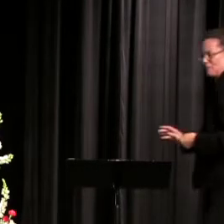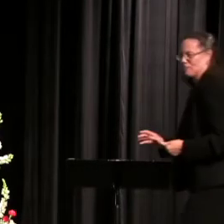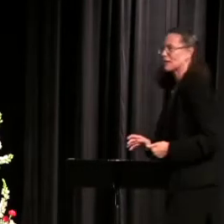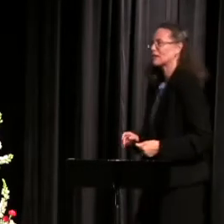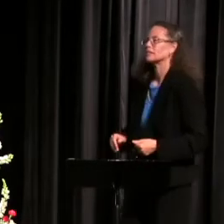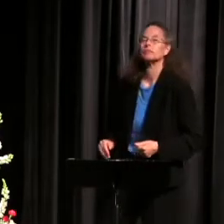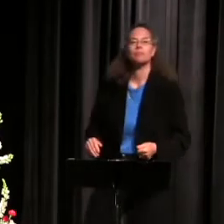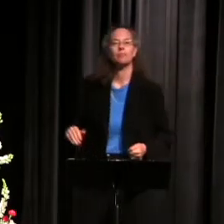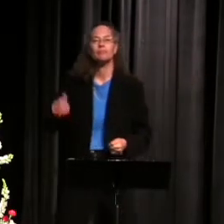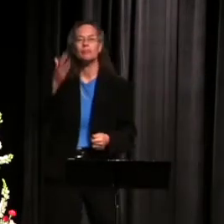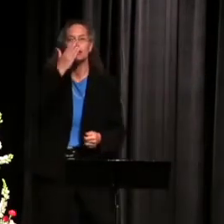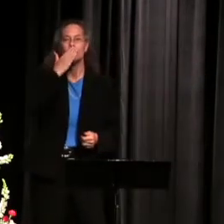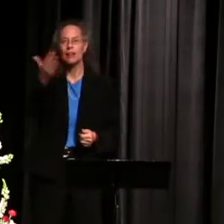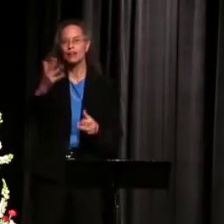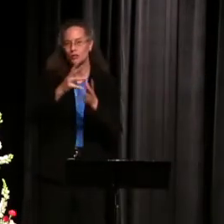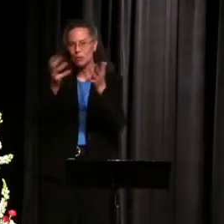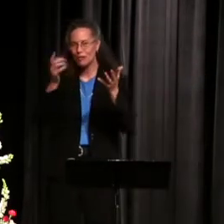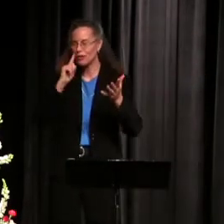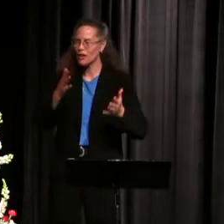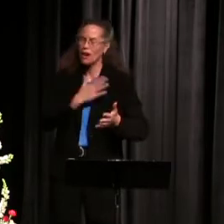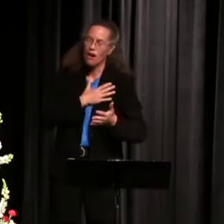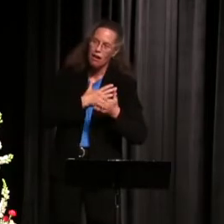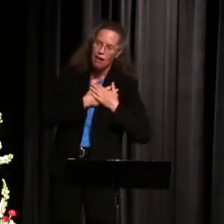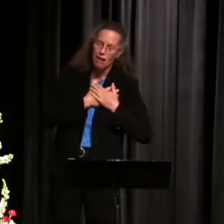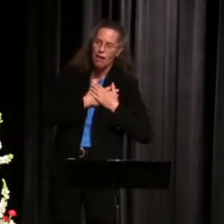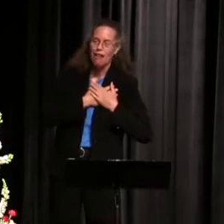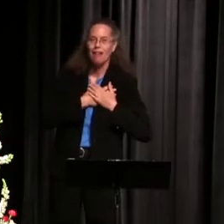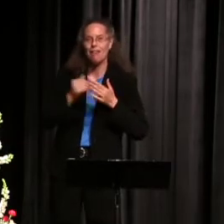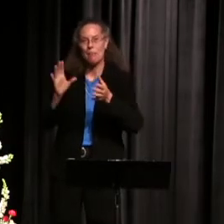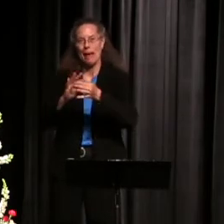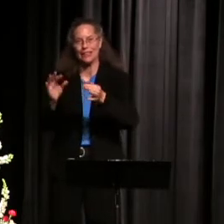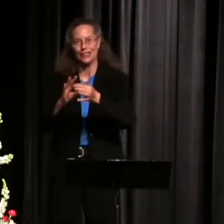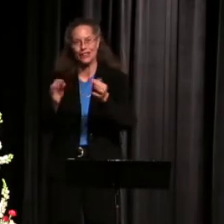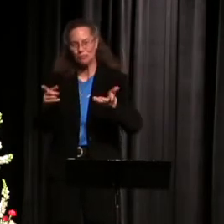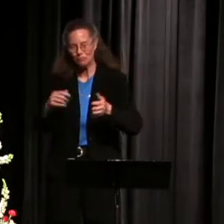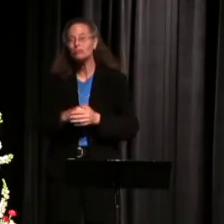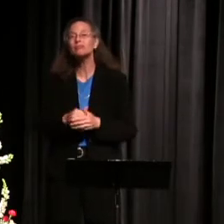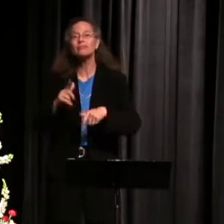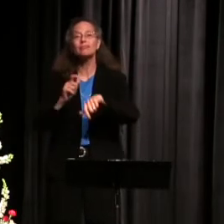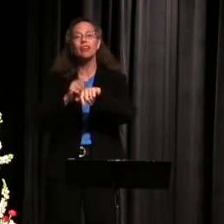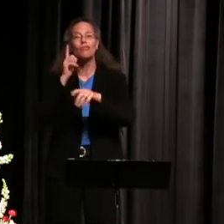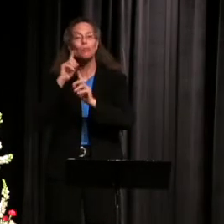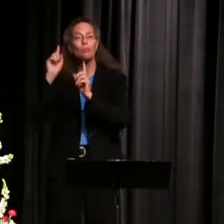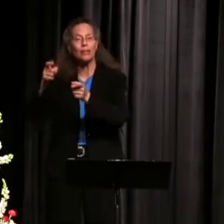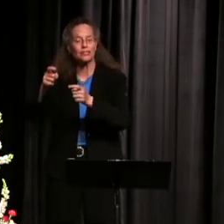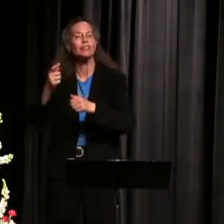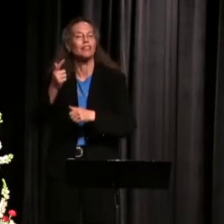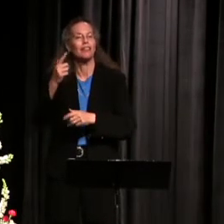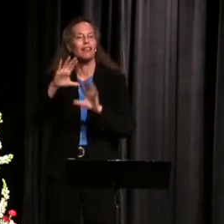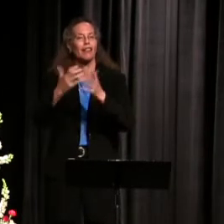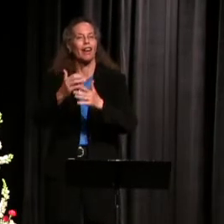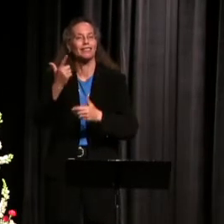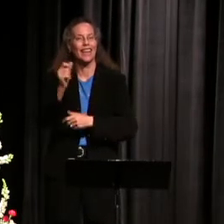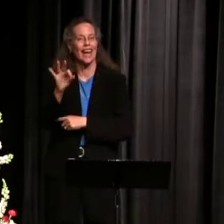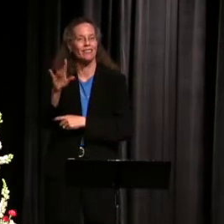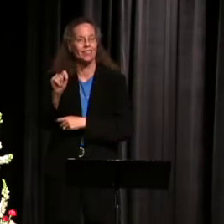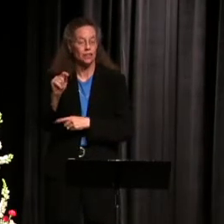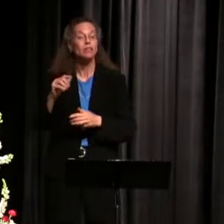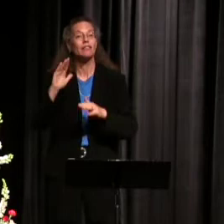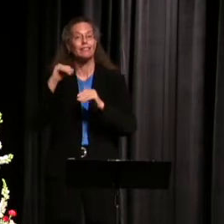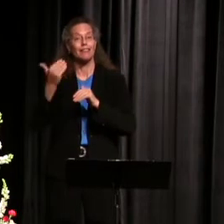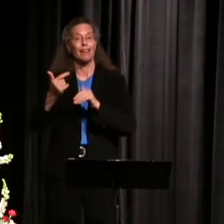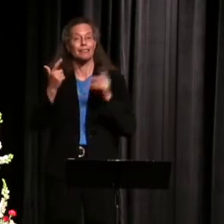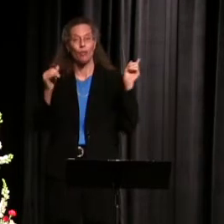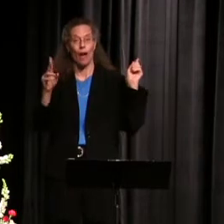Thank you so much for that heartfelt message, Mr. Alessandro. It's now time for our presentation of the class gift. And our next guests have